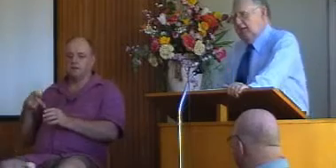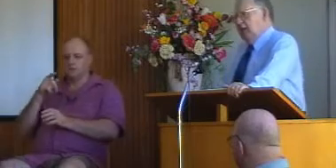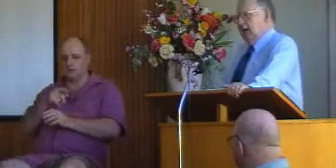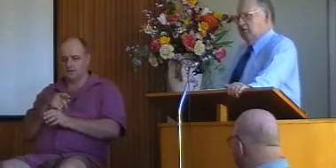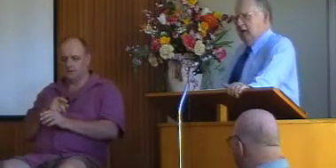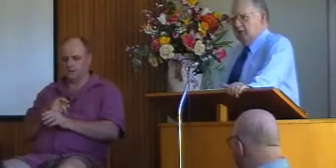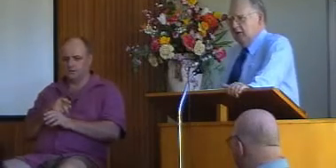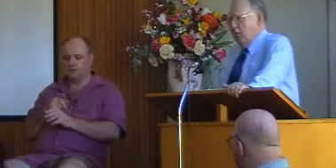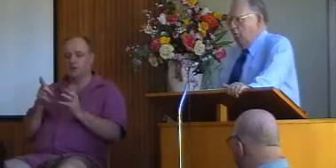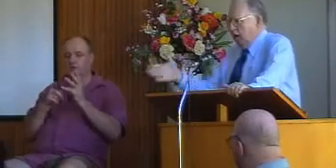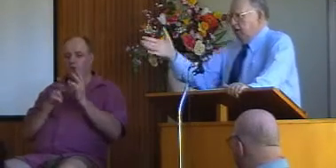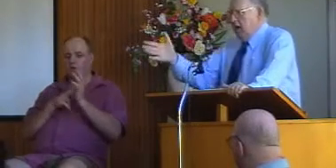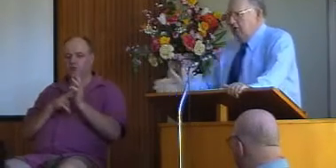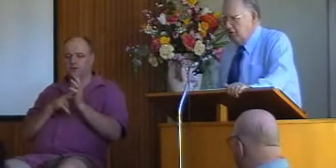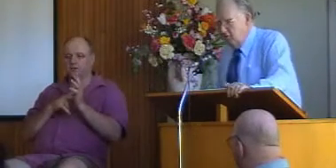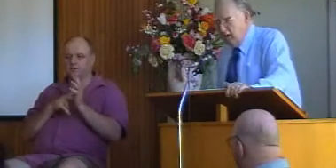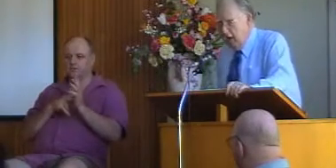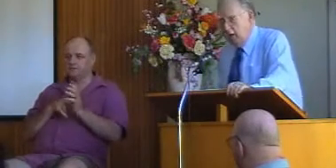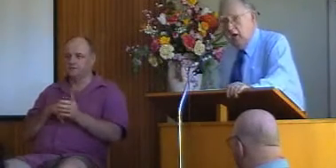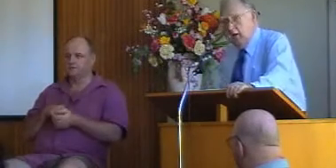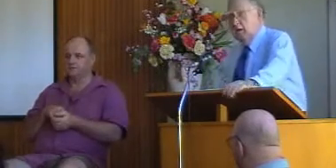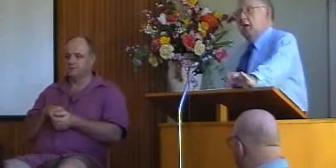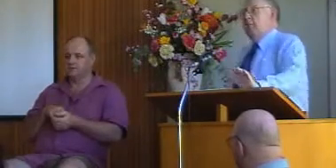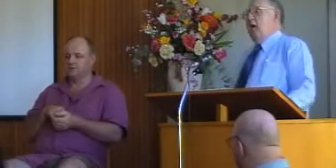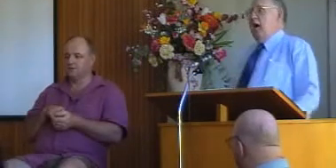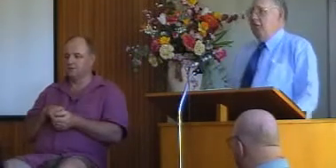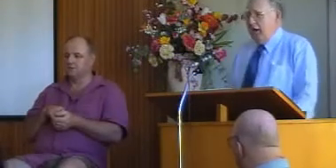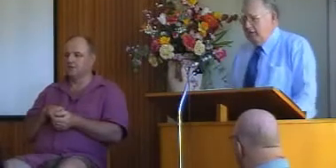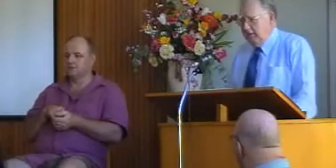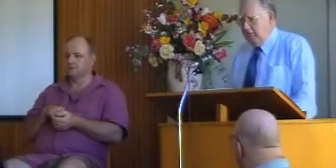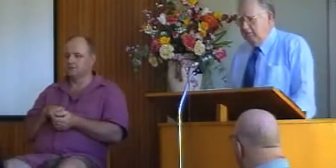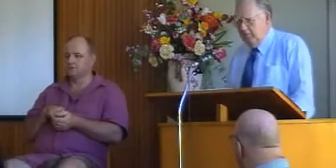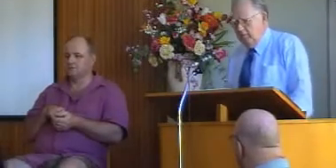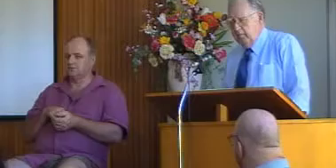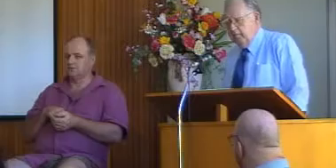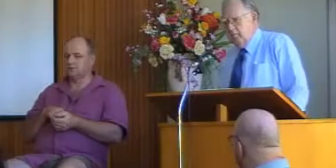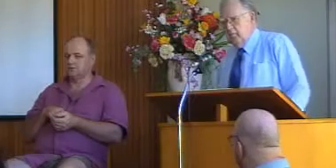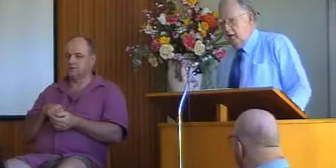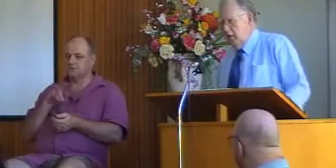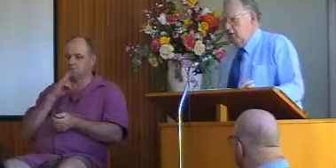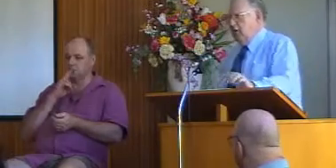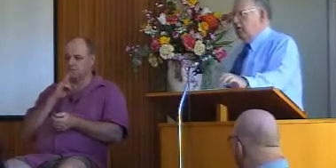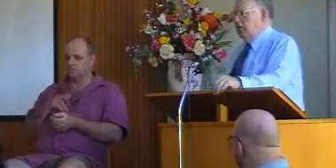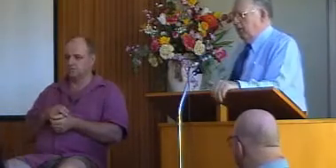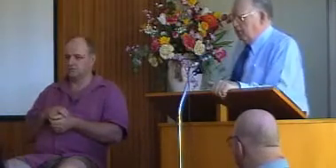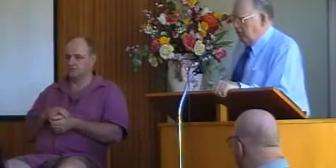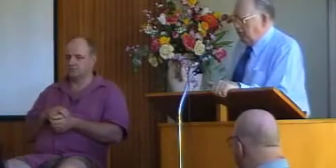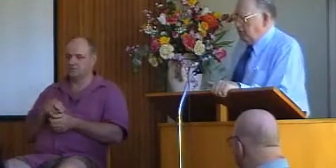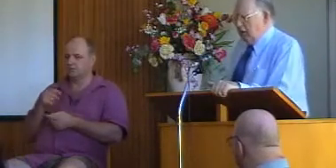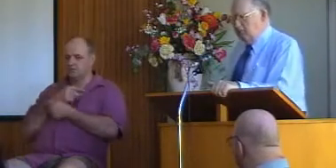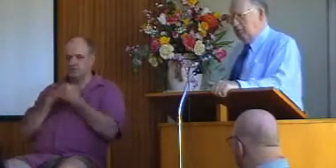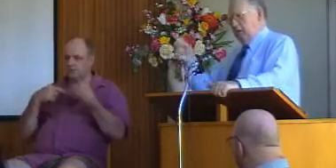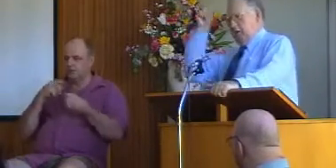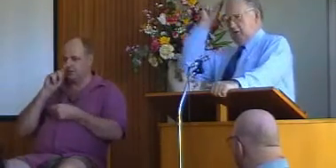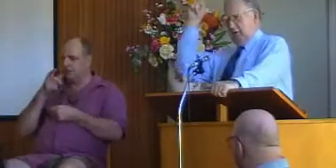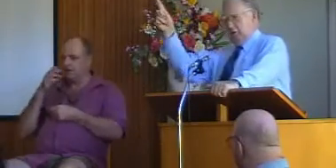Selassie, what are you going to do now, Emperor Haile Selassie? And he turned to the multitude and